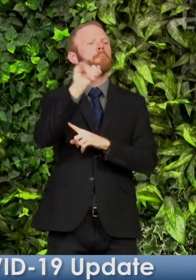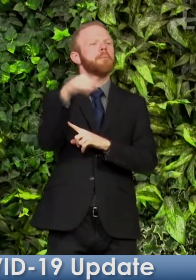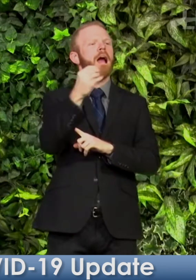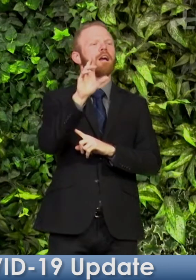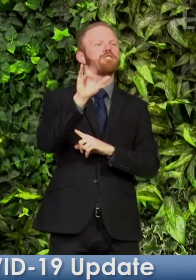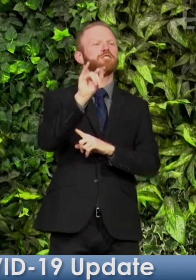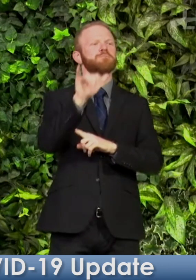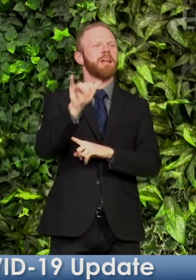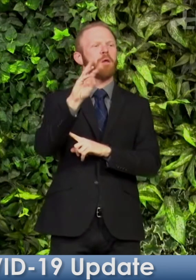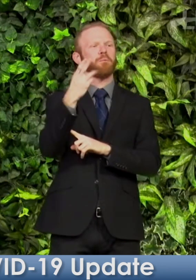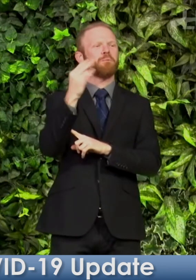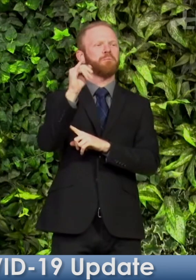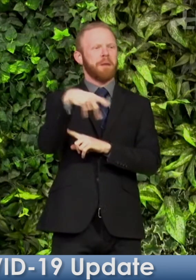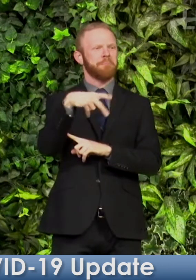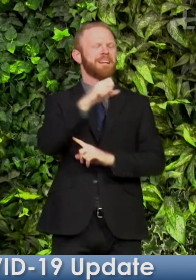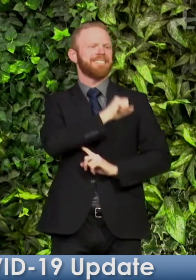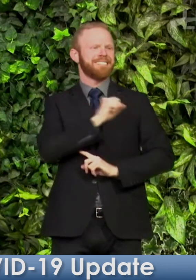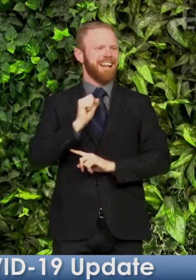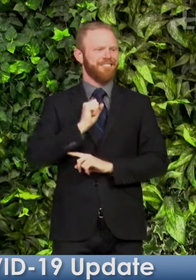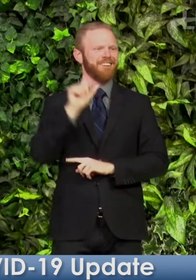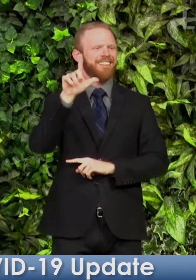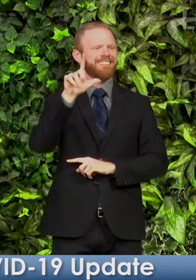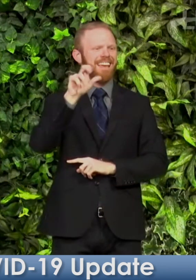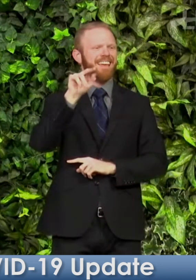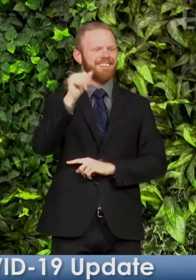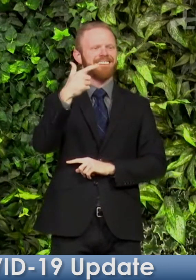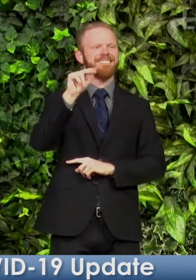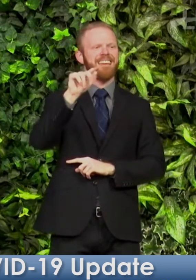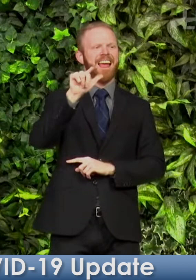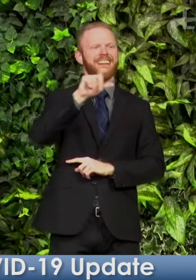Senator Lena Gonzalez. Take it away.